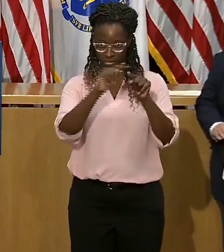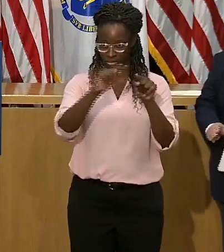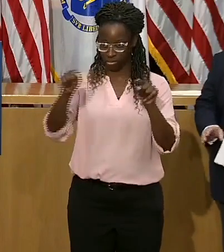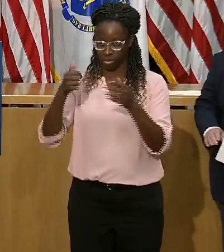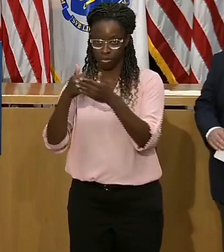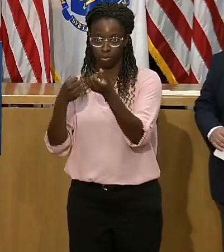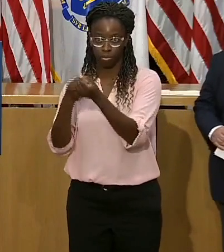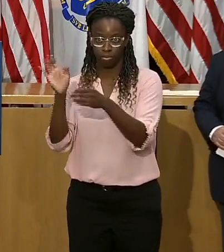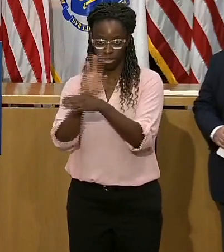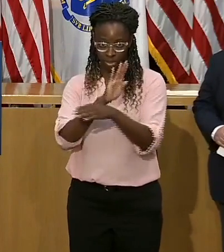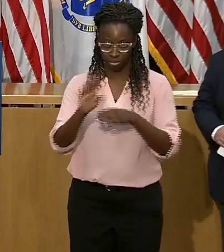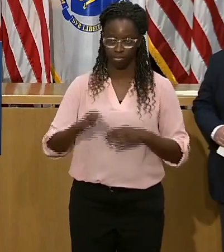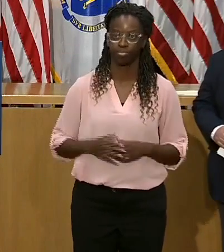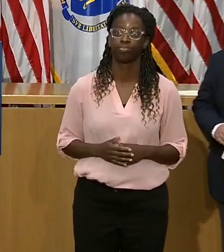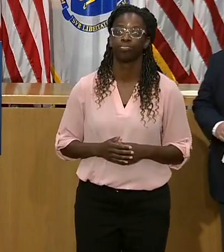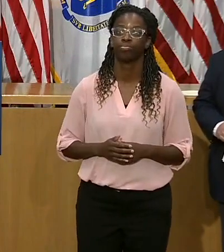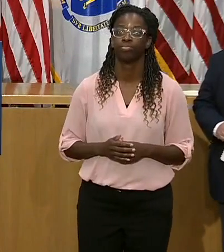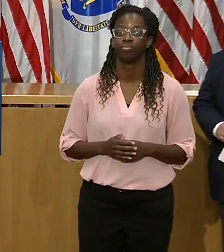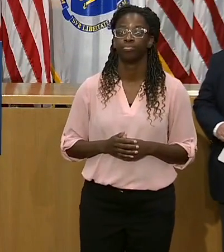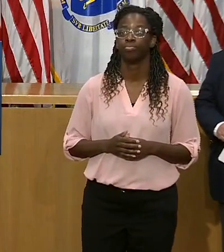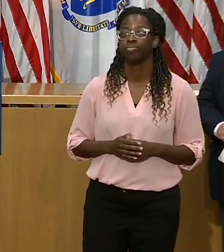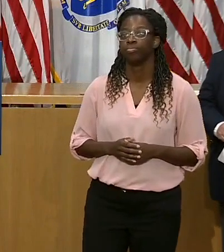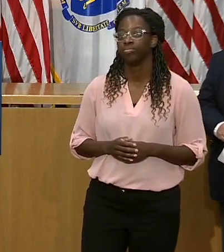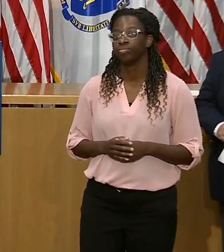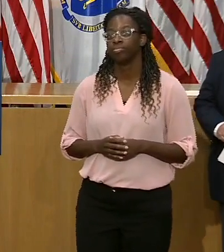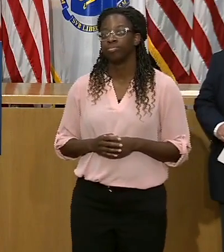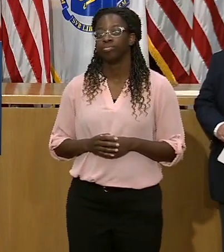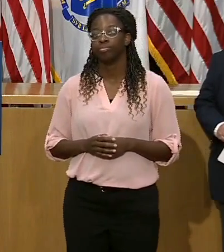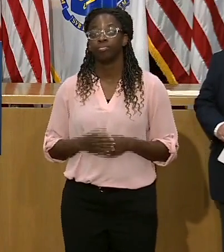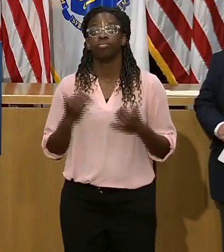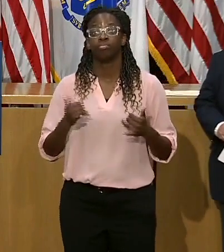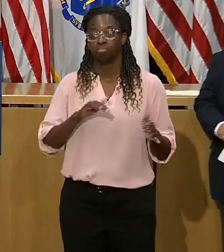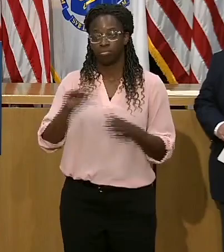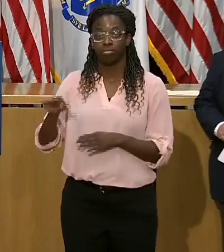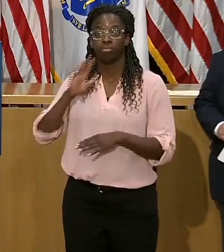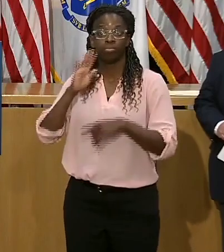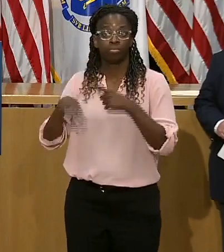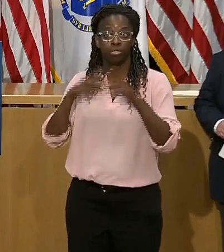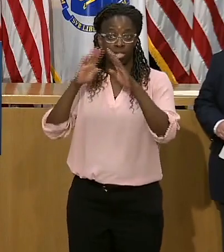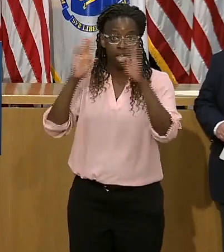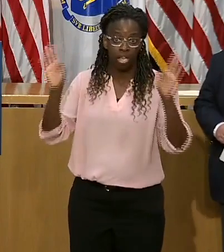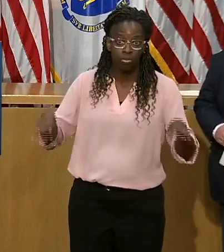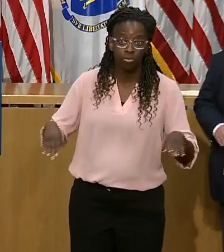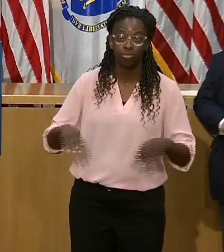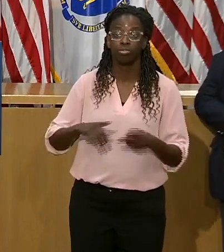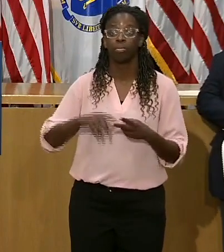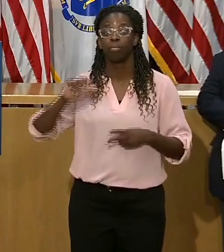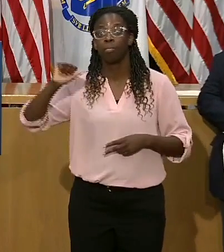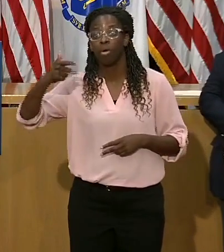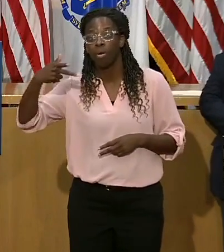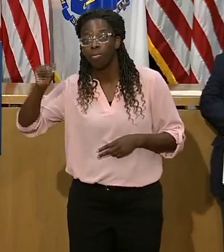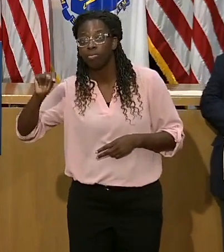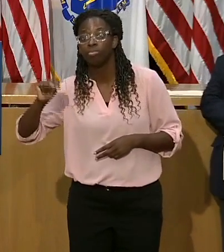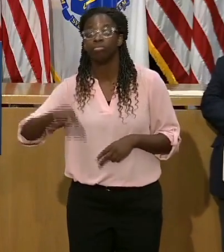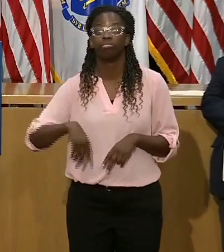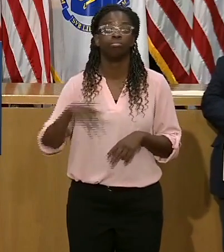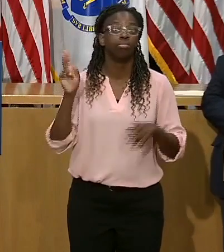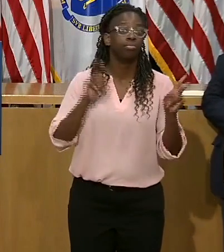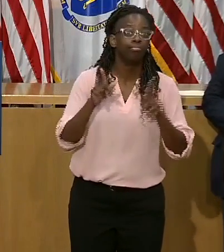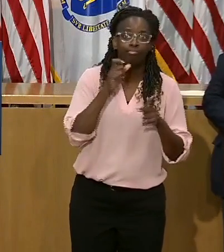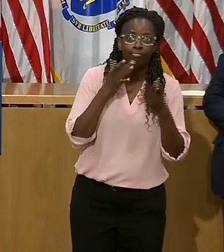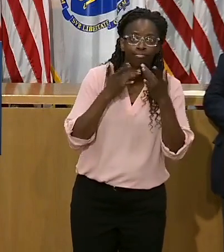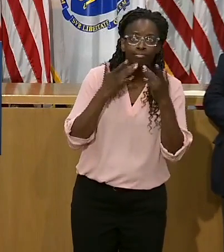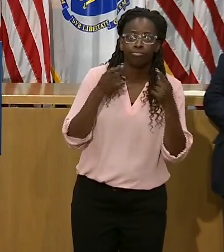our team, we were using the term housing crisis long before we knew what COVID-19 was. And the virus has shown us how important